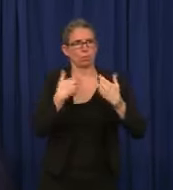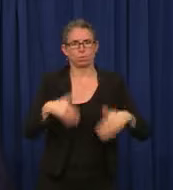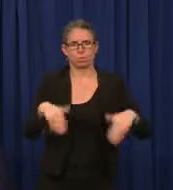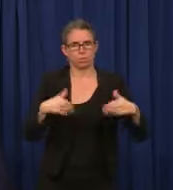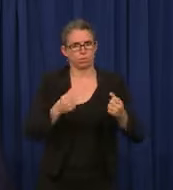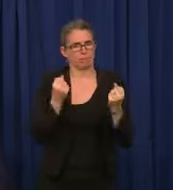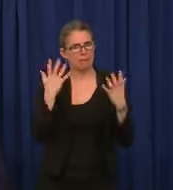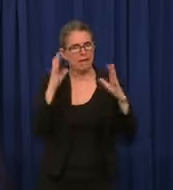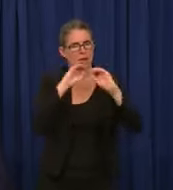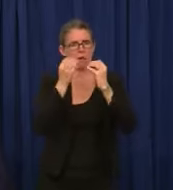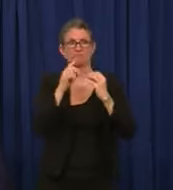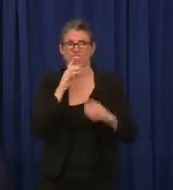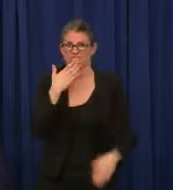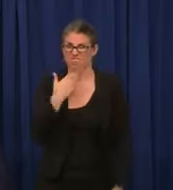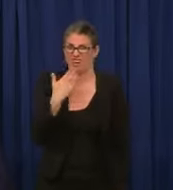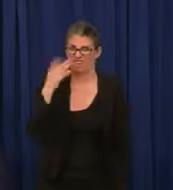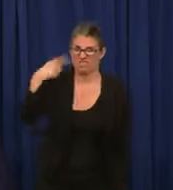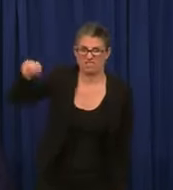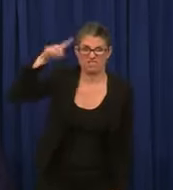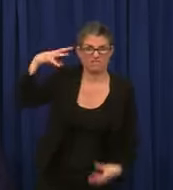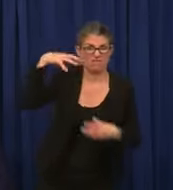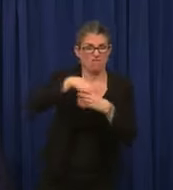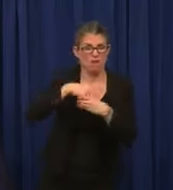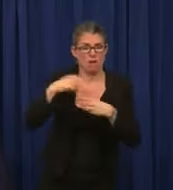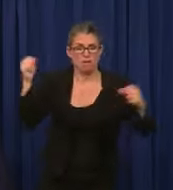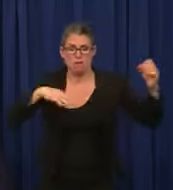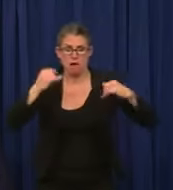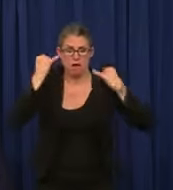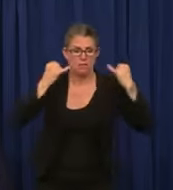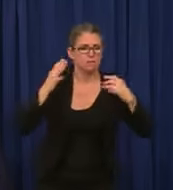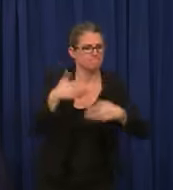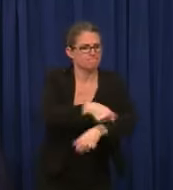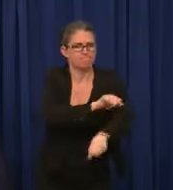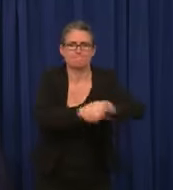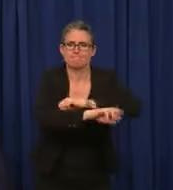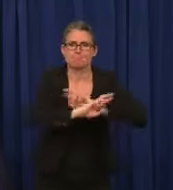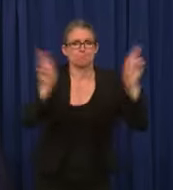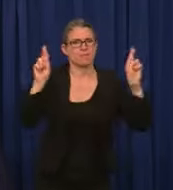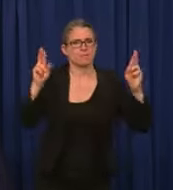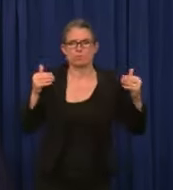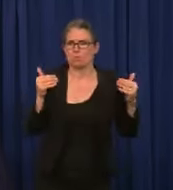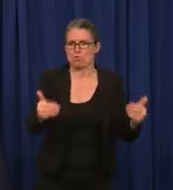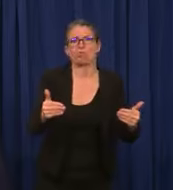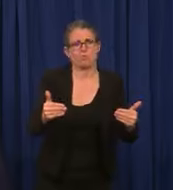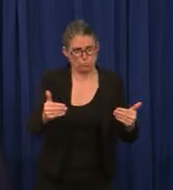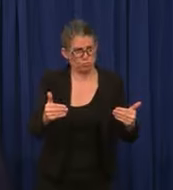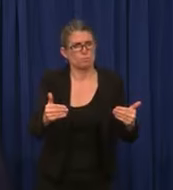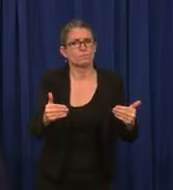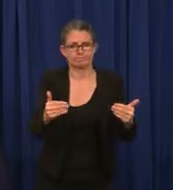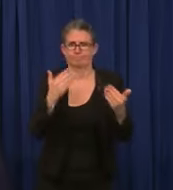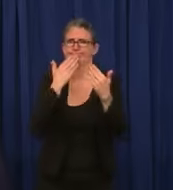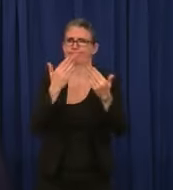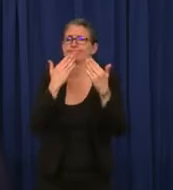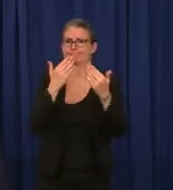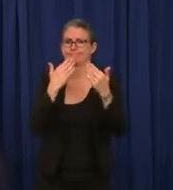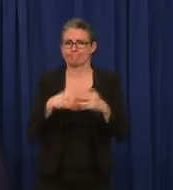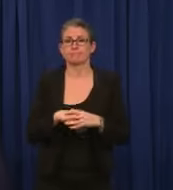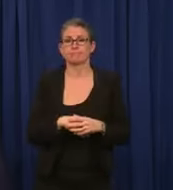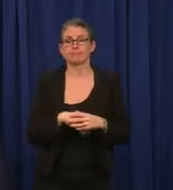to the table and working with us. And as you noted, Dustin, you know, the plan is based on in